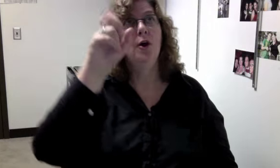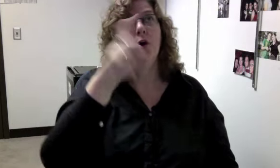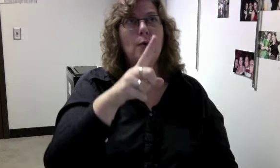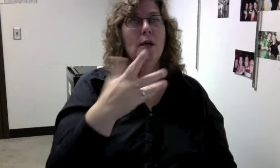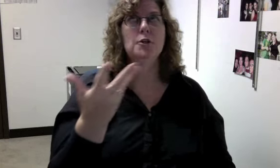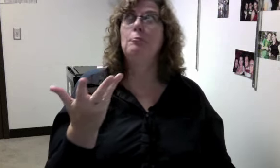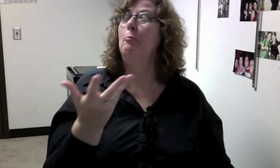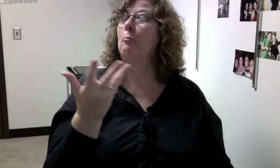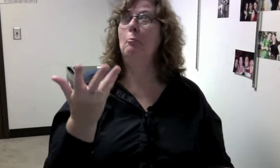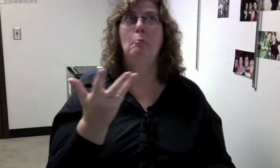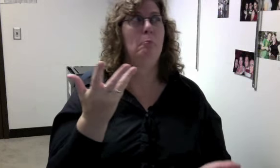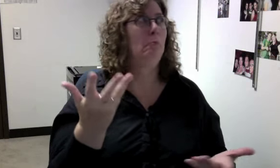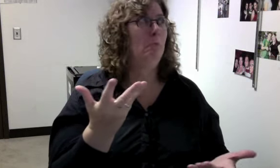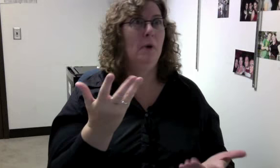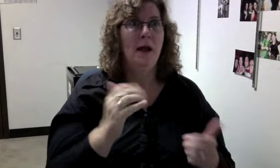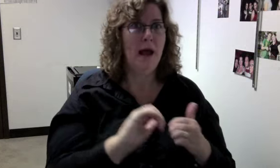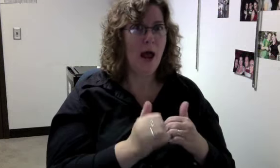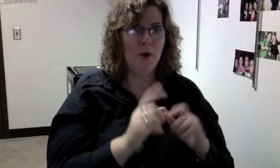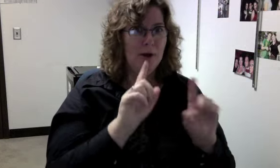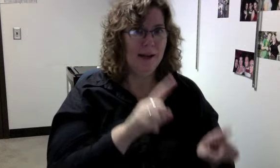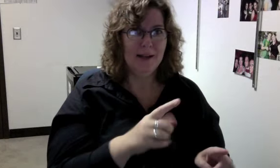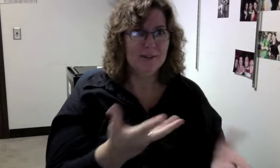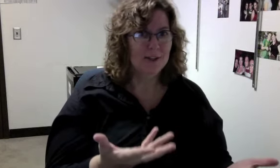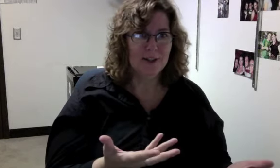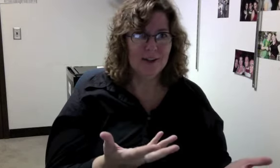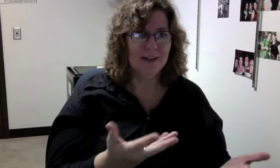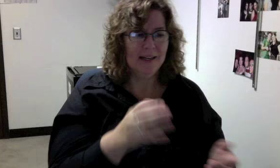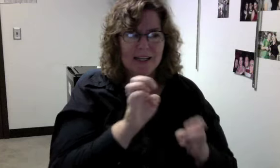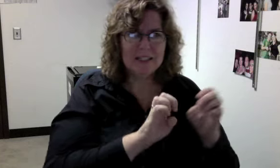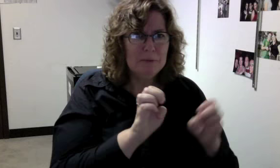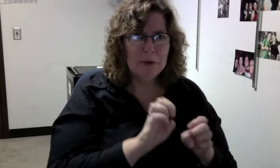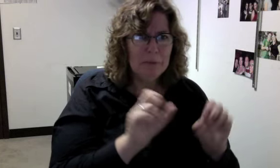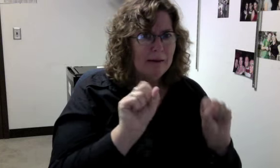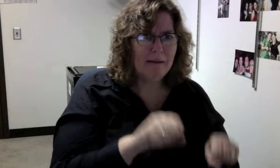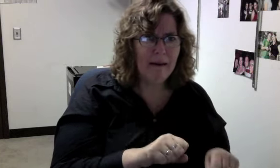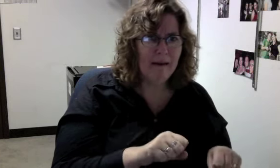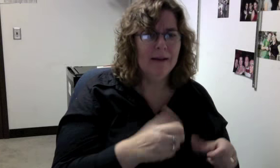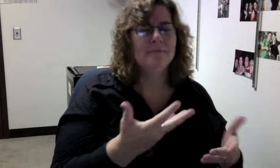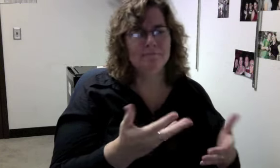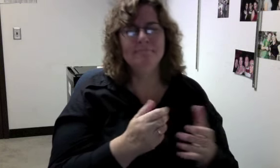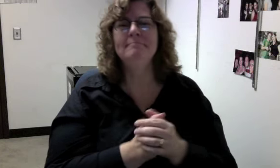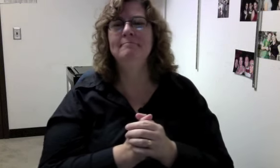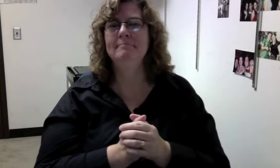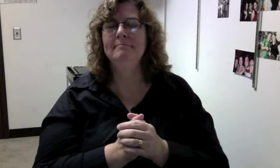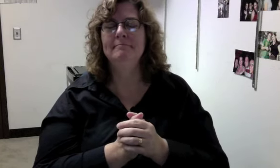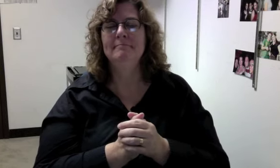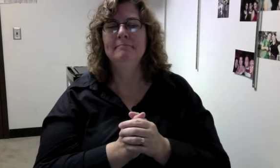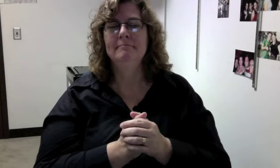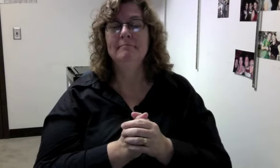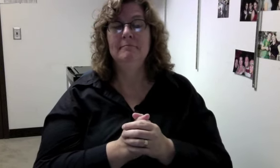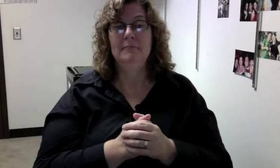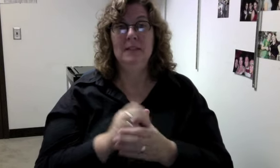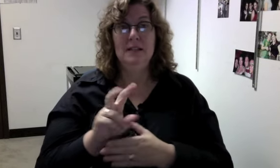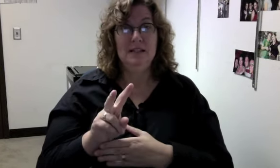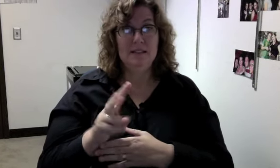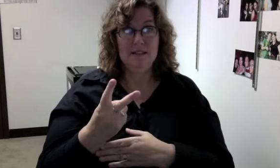Gather and use background information. This is important in the fact that, a lot of times scientists,